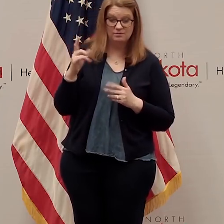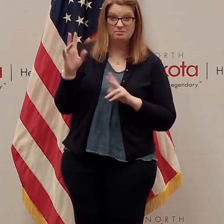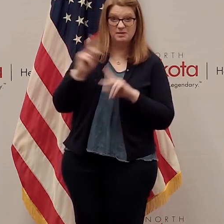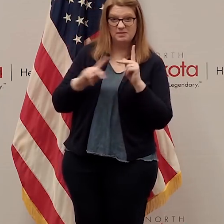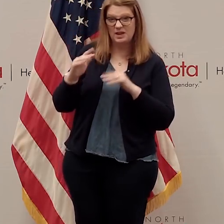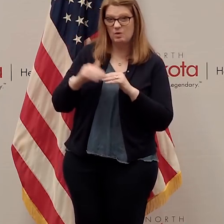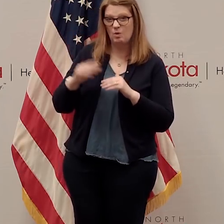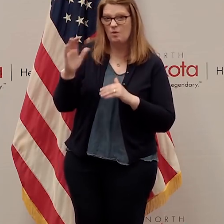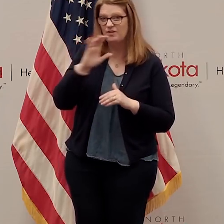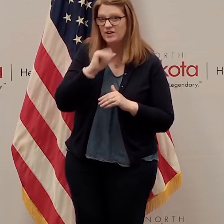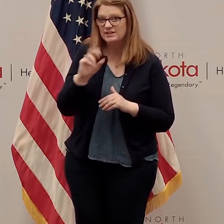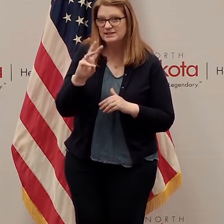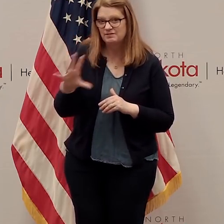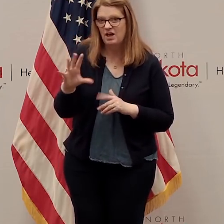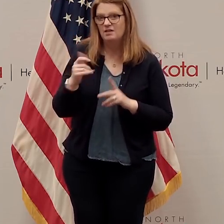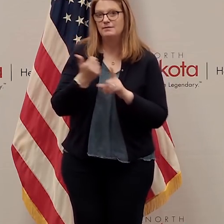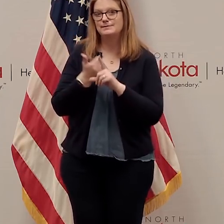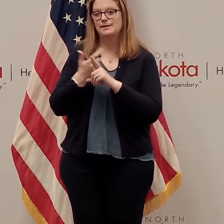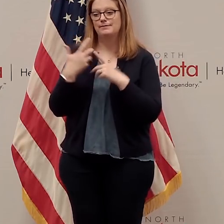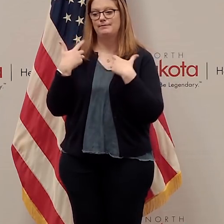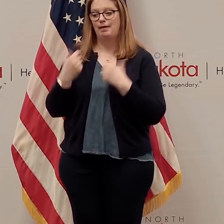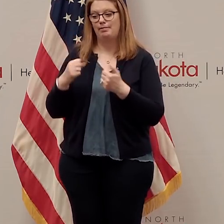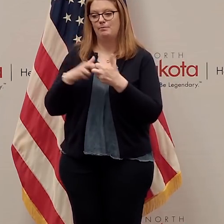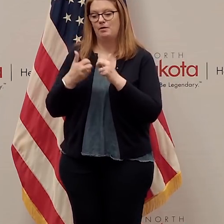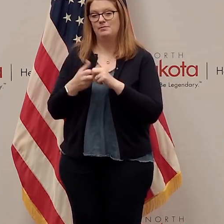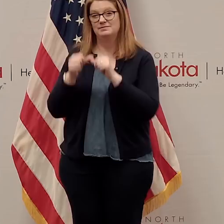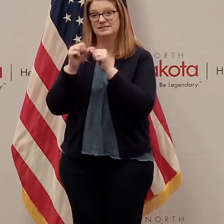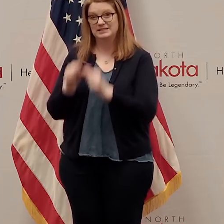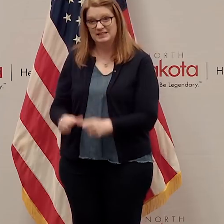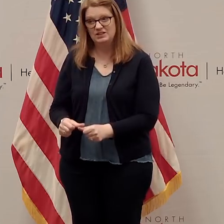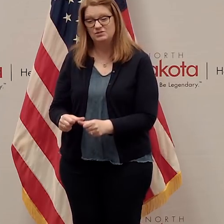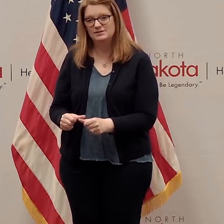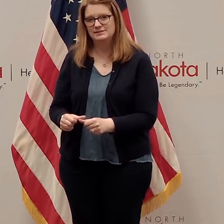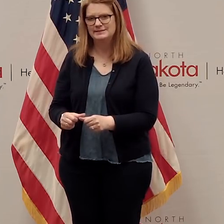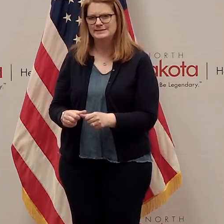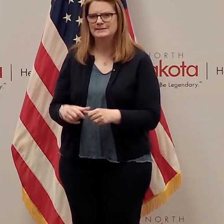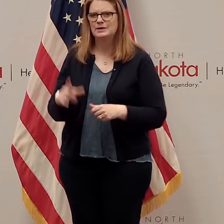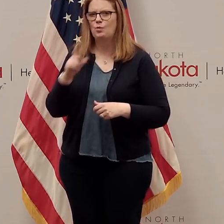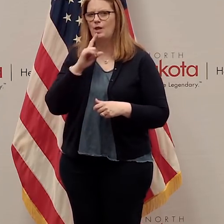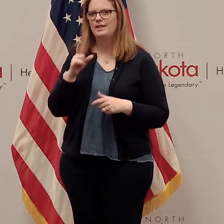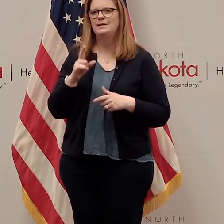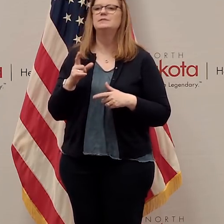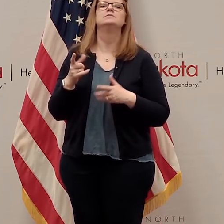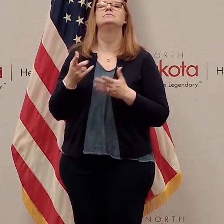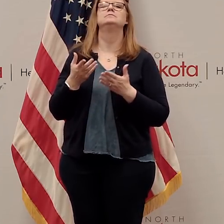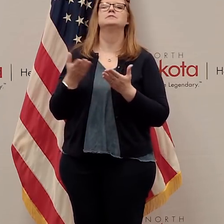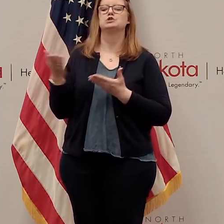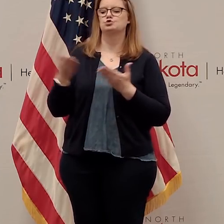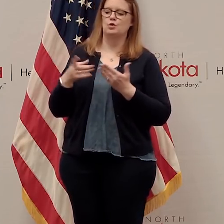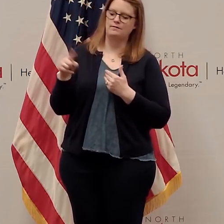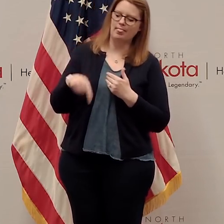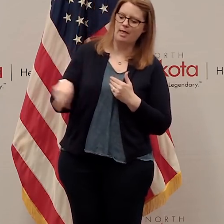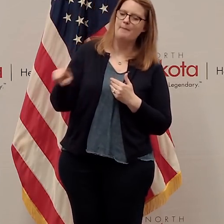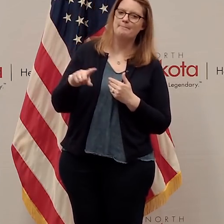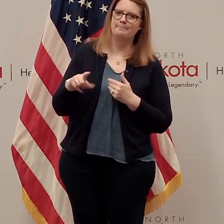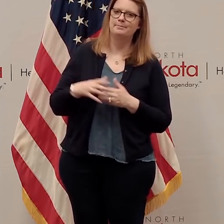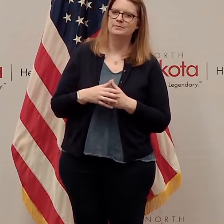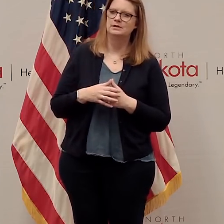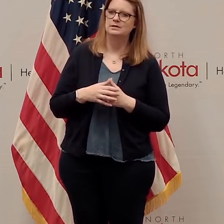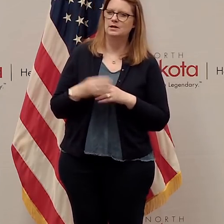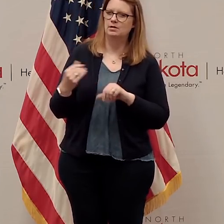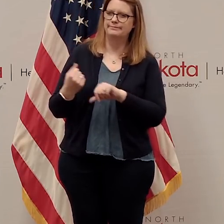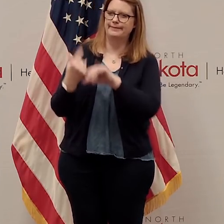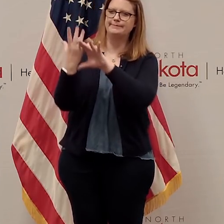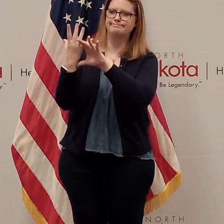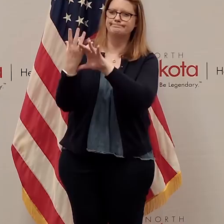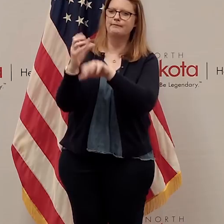got underlying health conditions who might be really vulnerable to continue to try to serve them virtually for a while